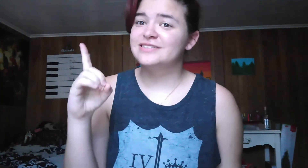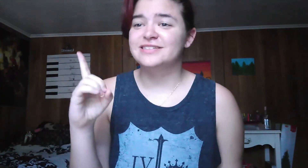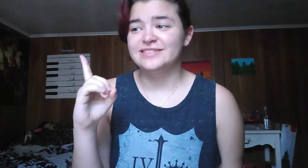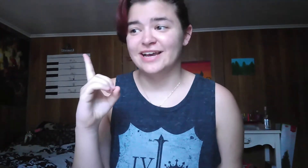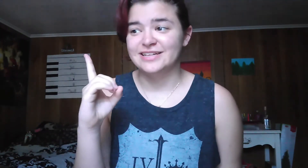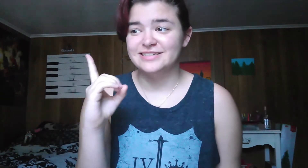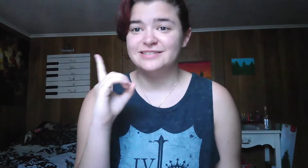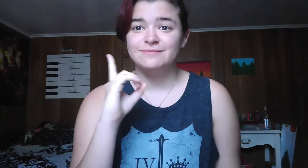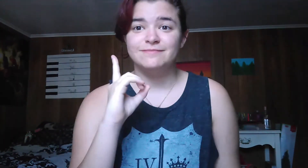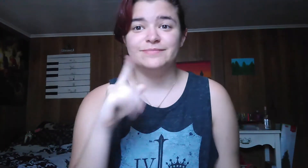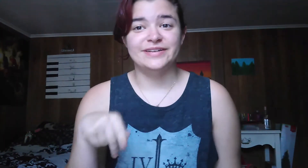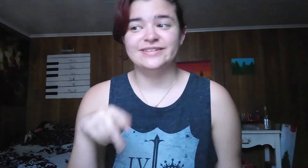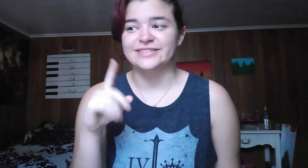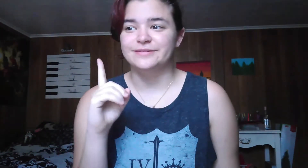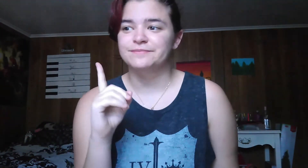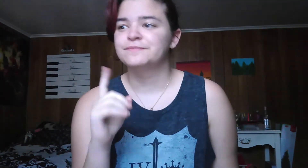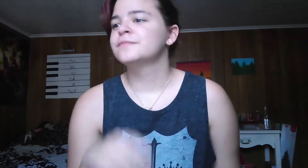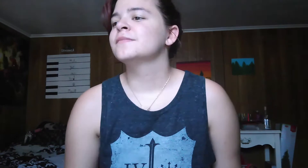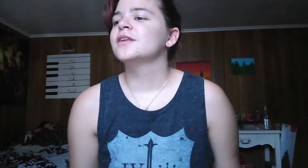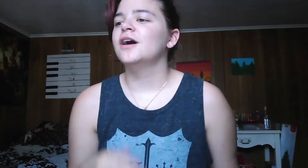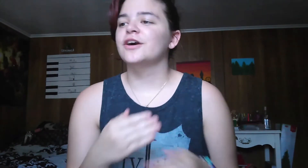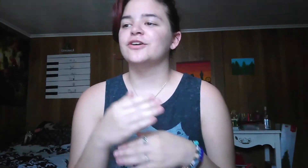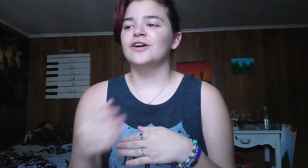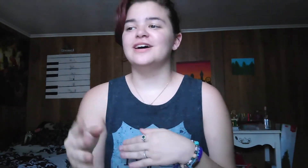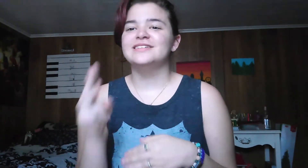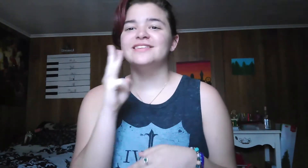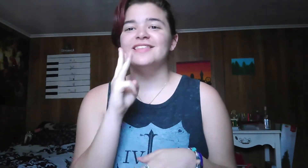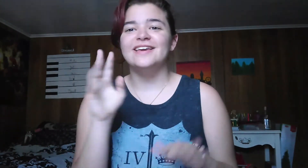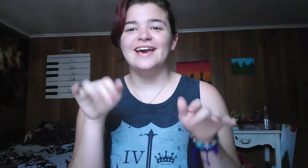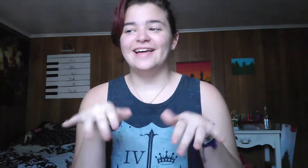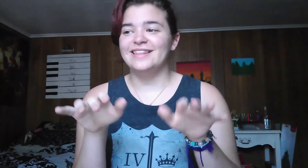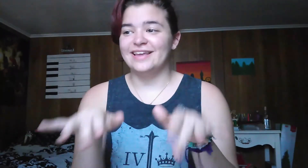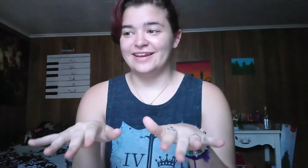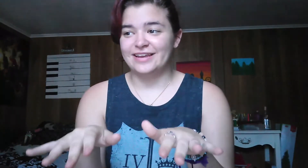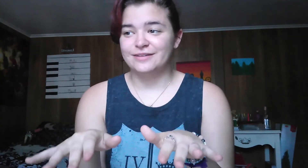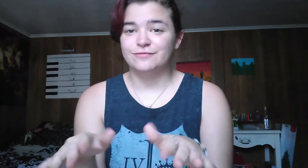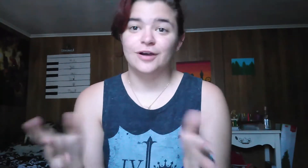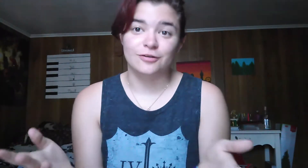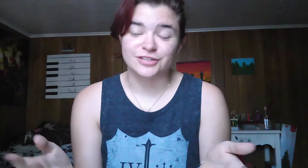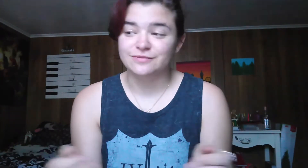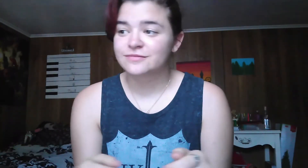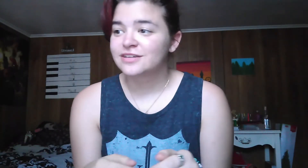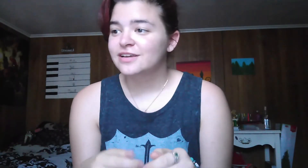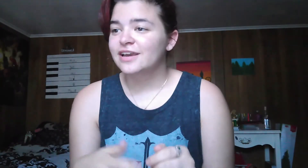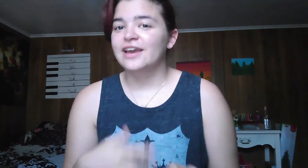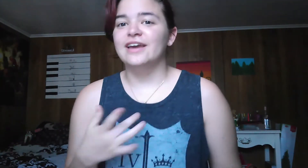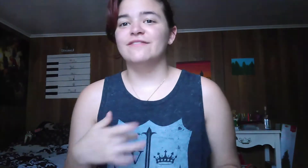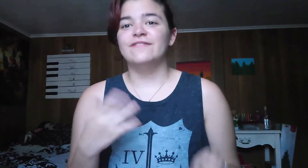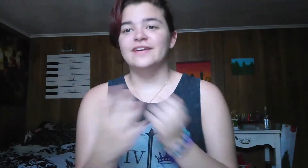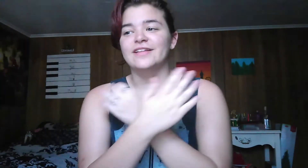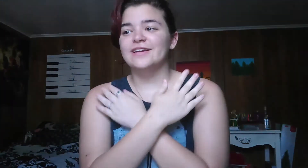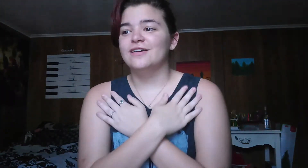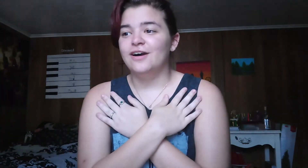to Dallas, P to D, across the Atlantic Ocean and feeling